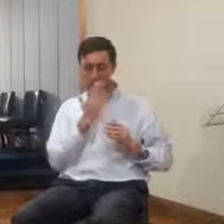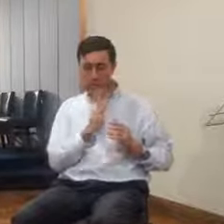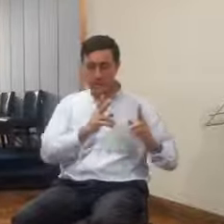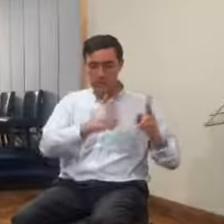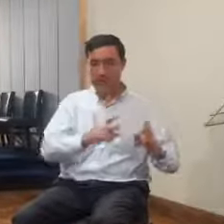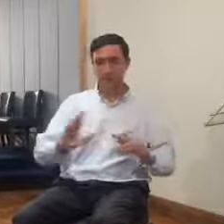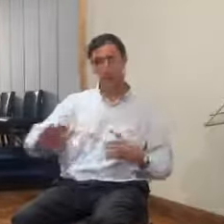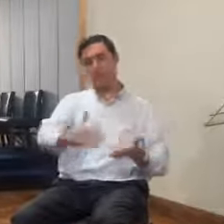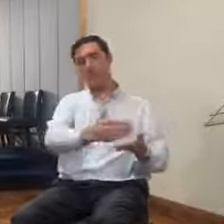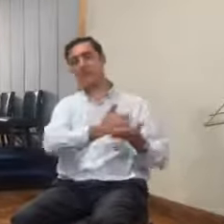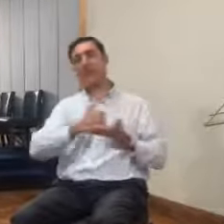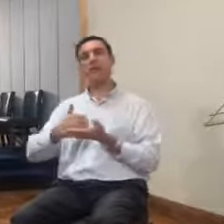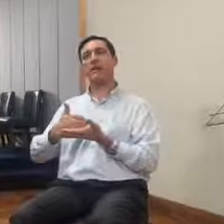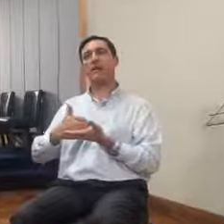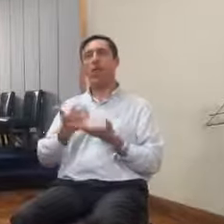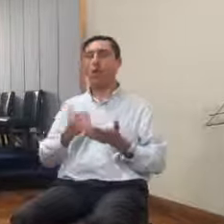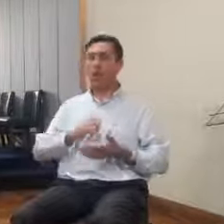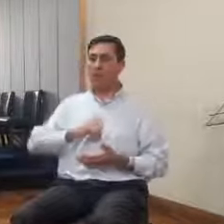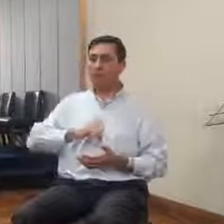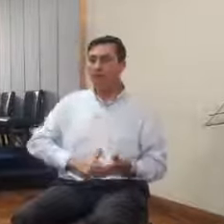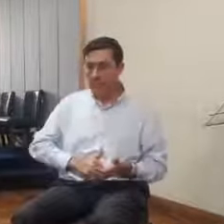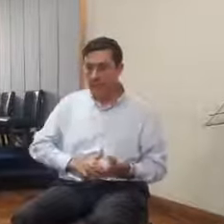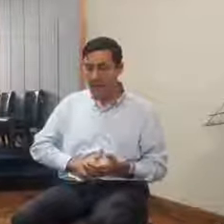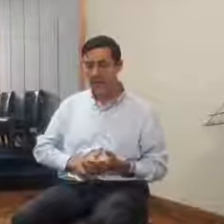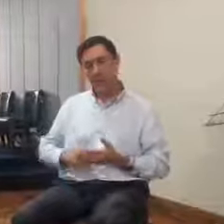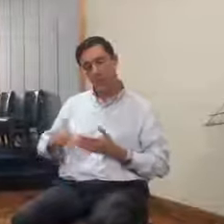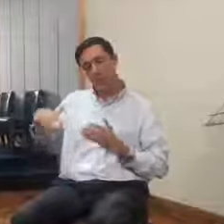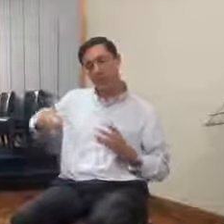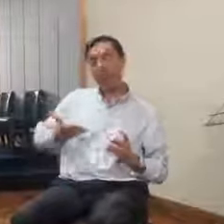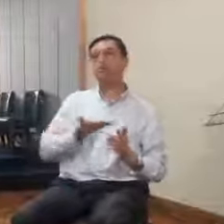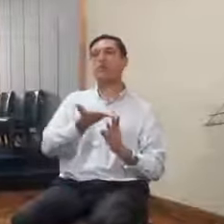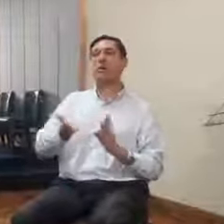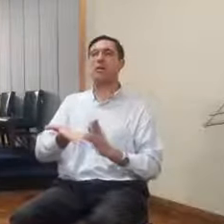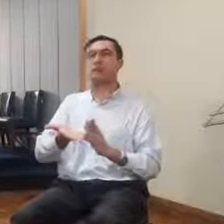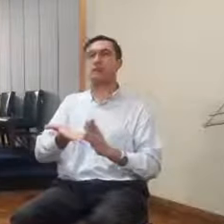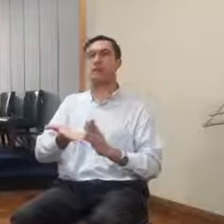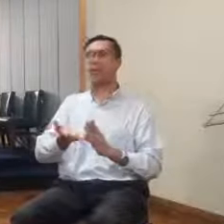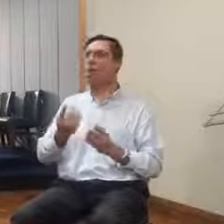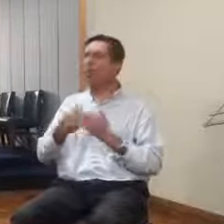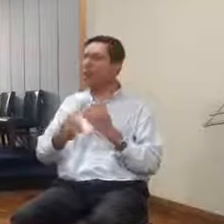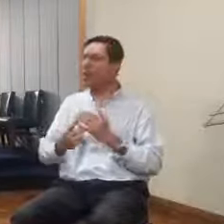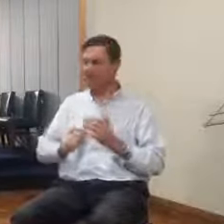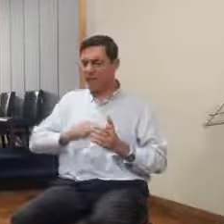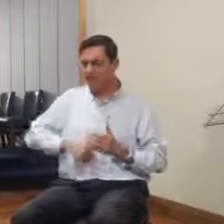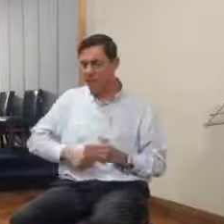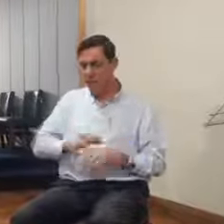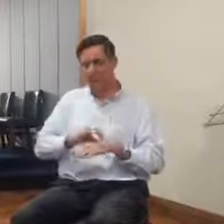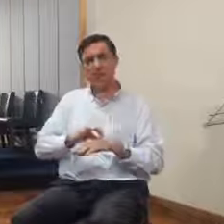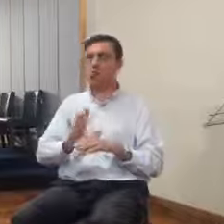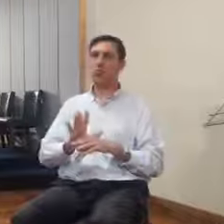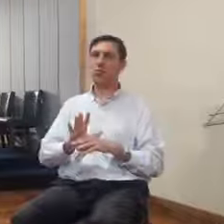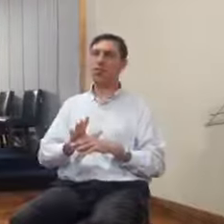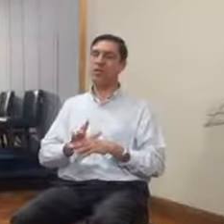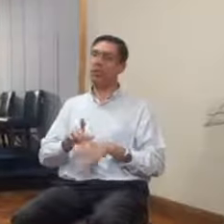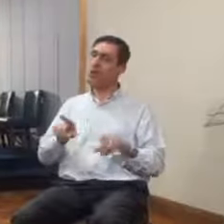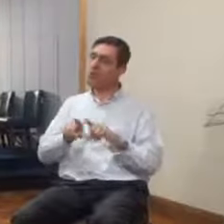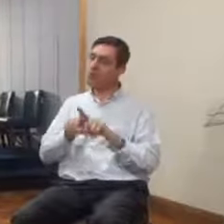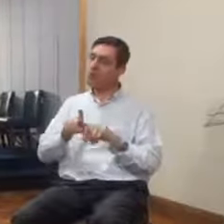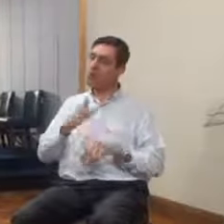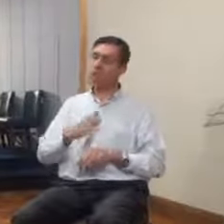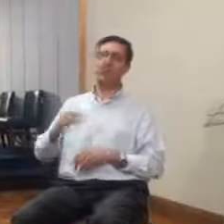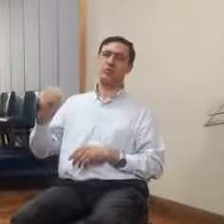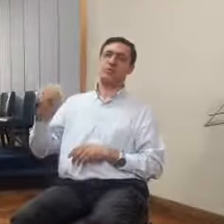life and spiritual food above everything else. Where is your hope this